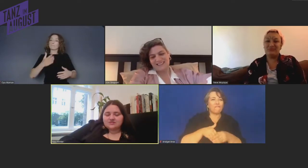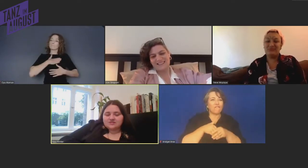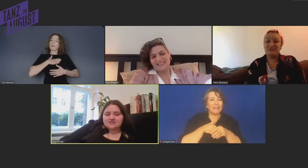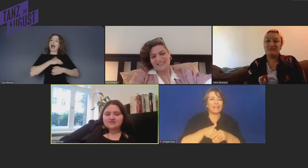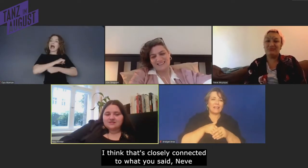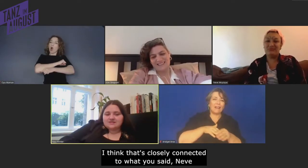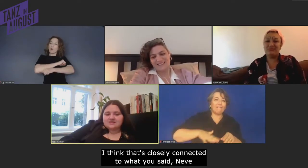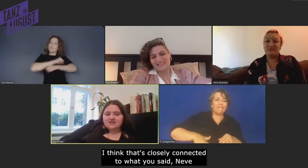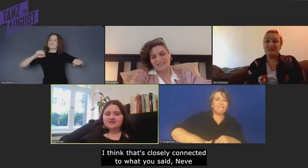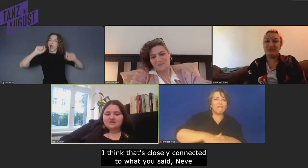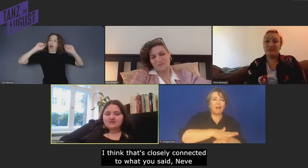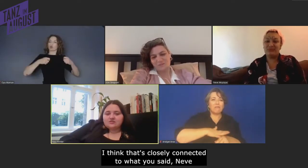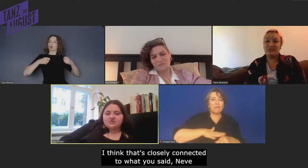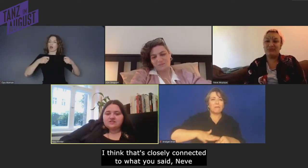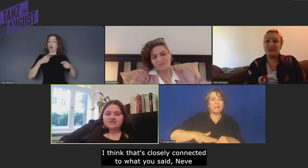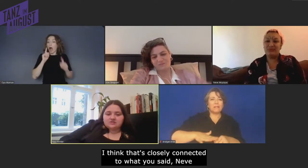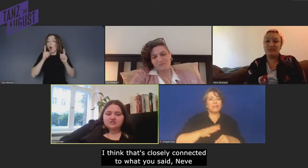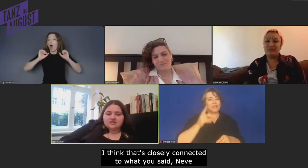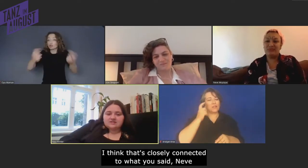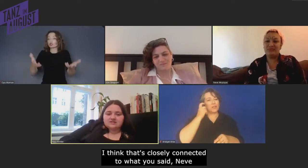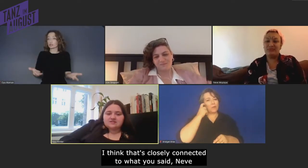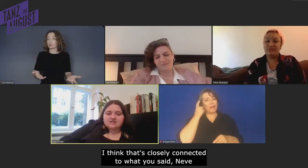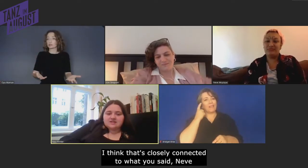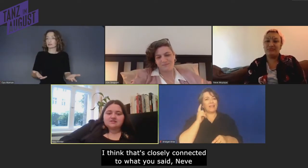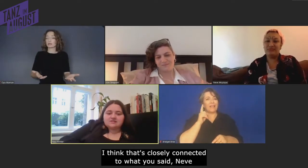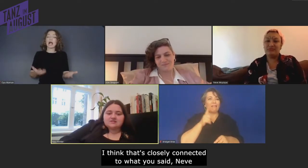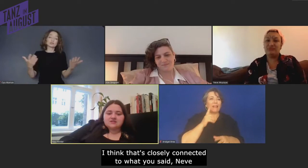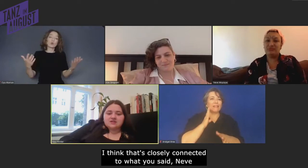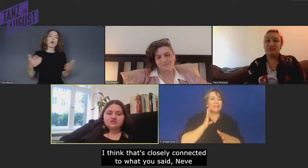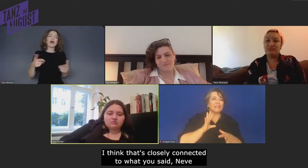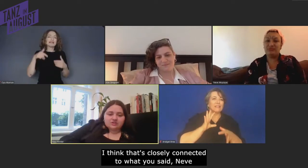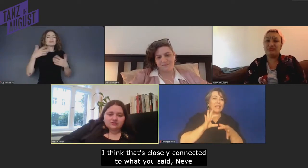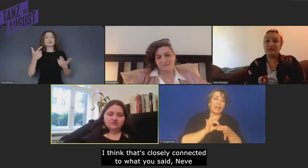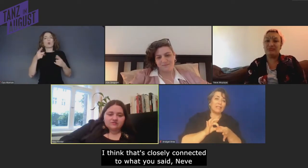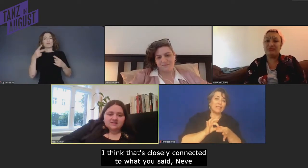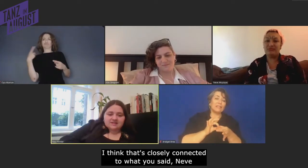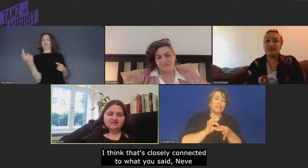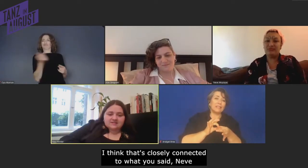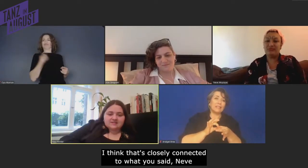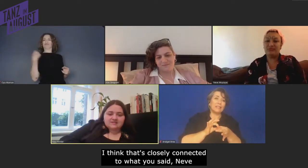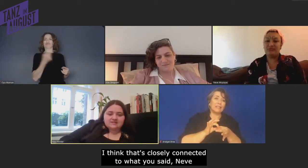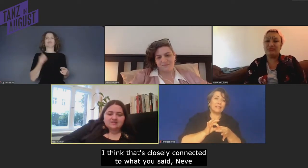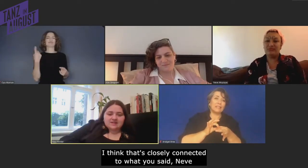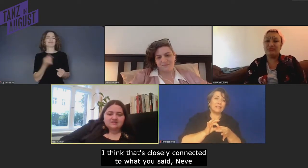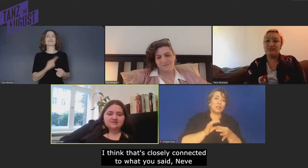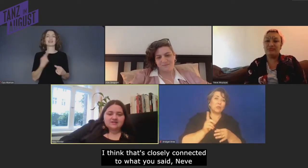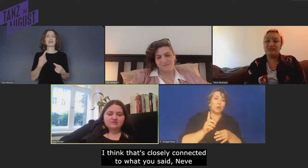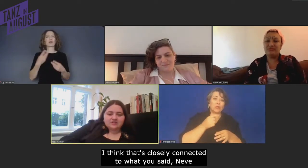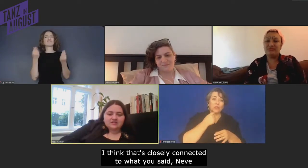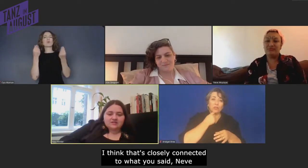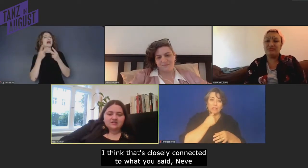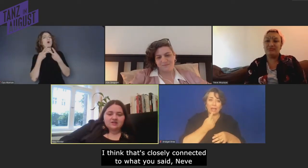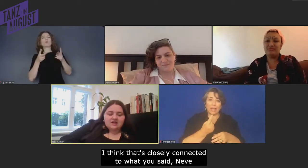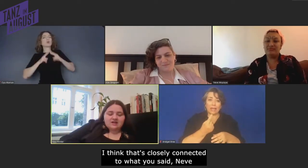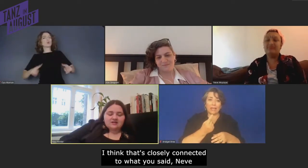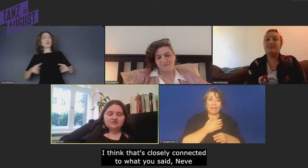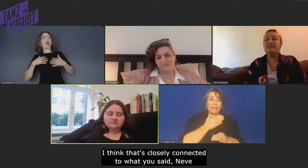So I think that's closely connected. And to what you have said in the end,